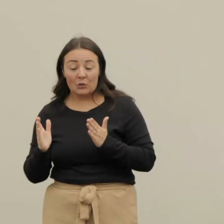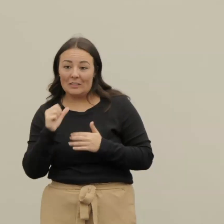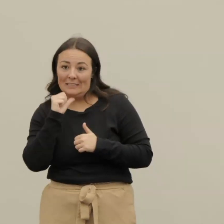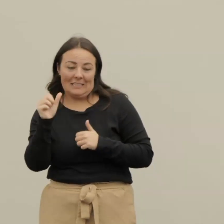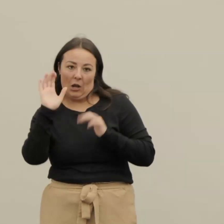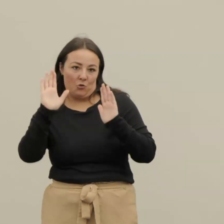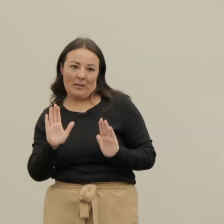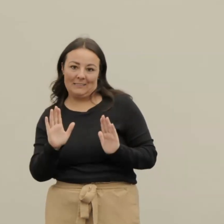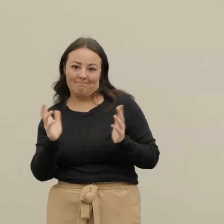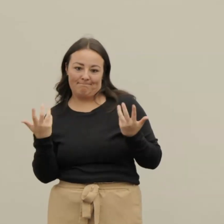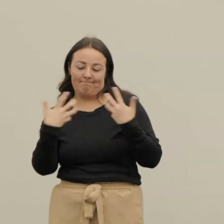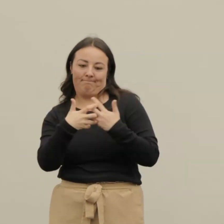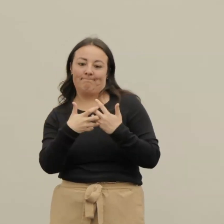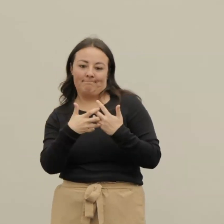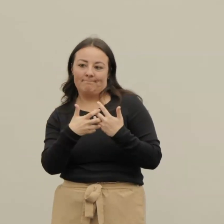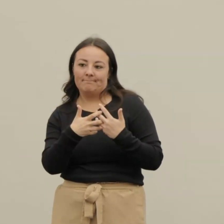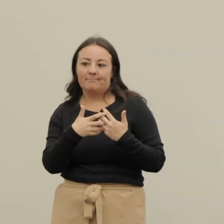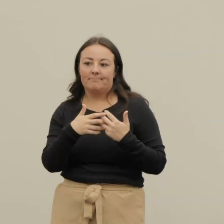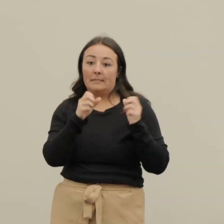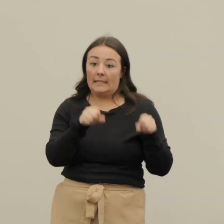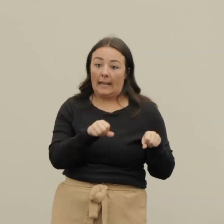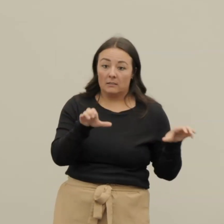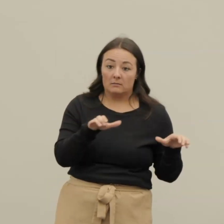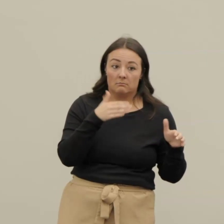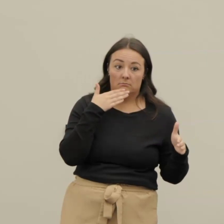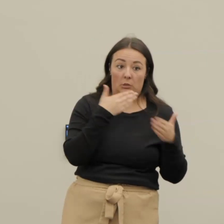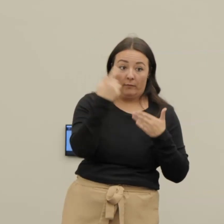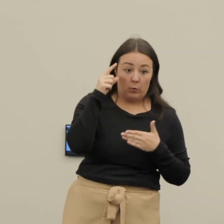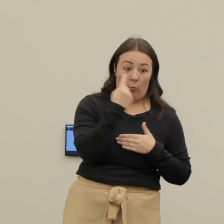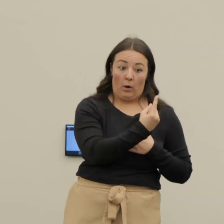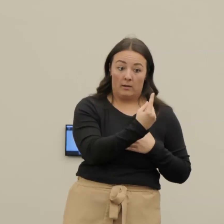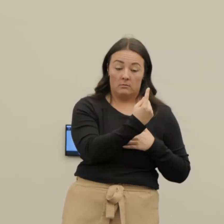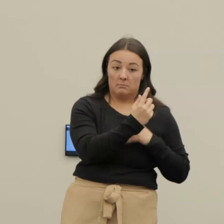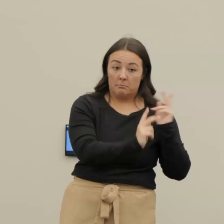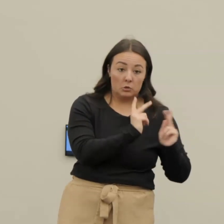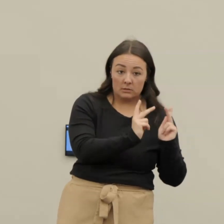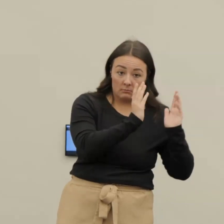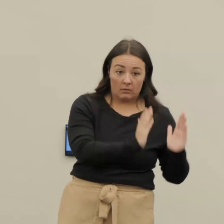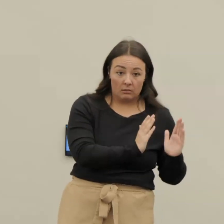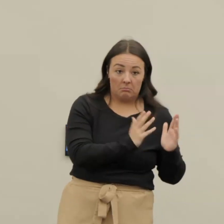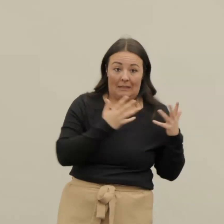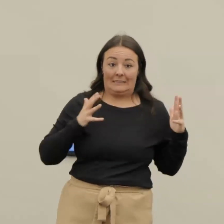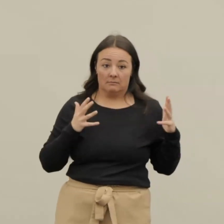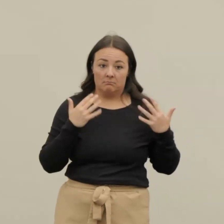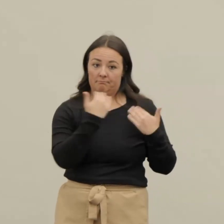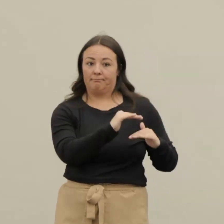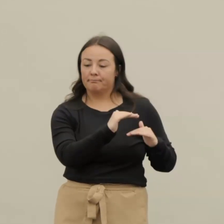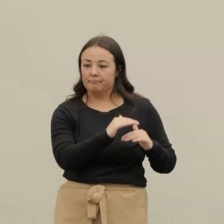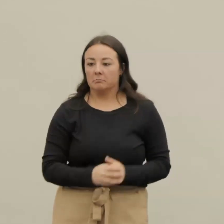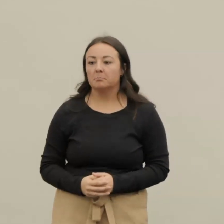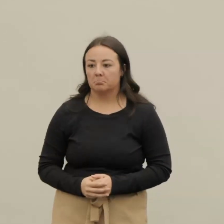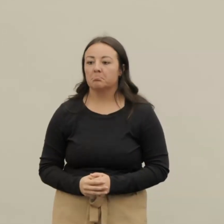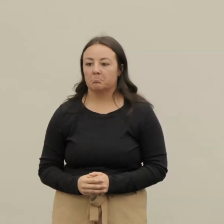It doesn't. It appeases 1 or 2 people, and it's not good. So I hope you